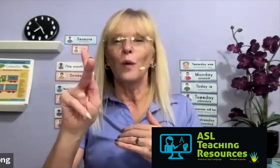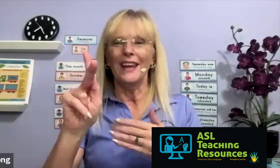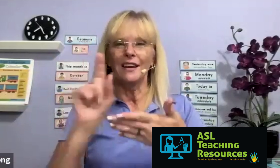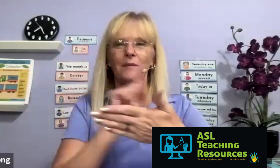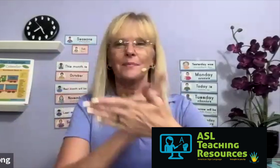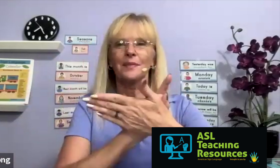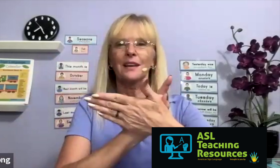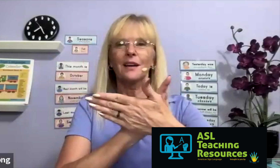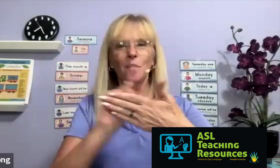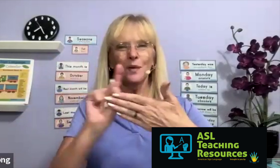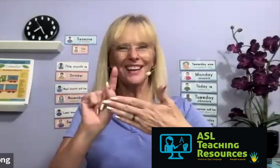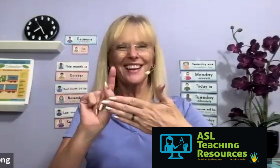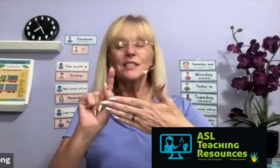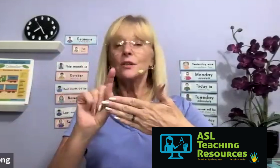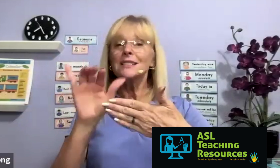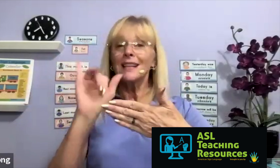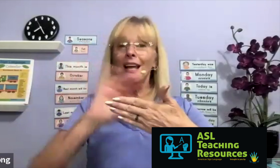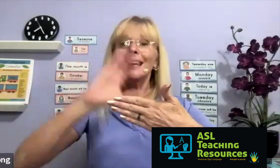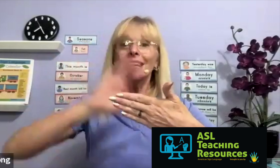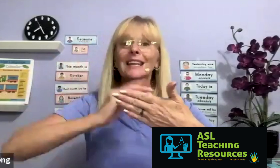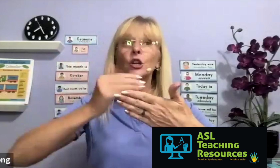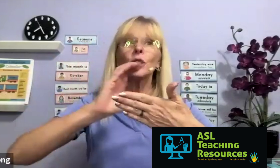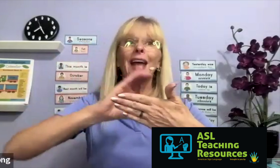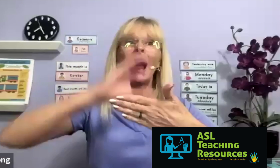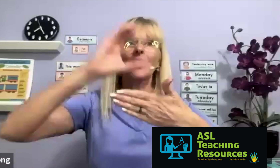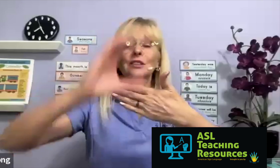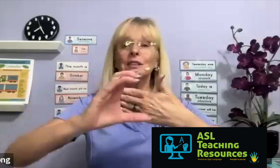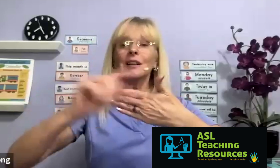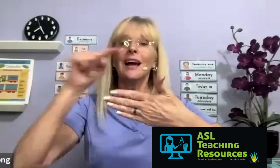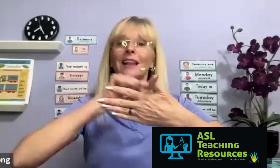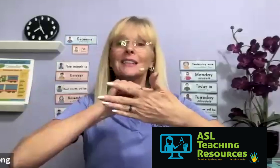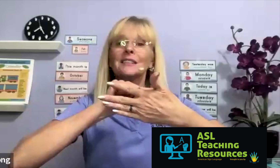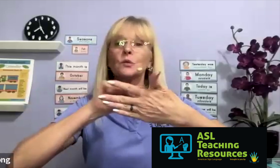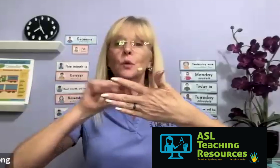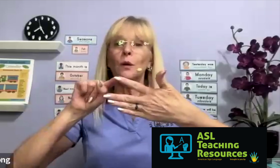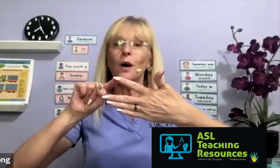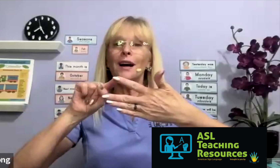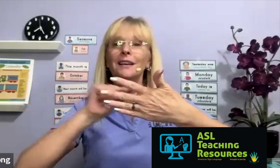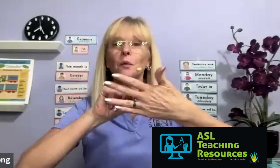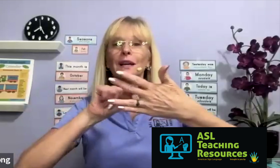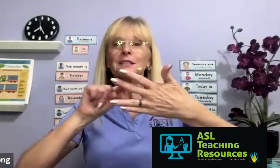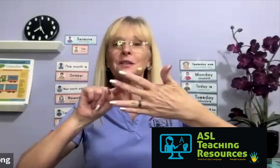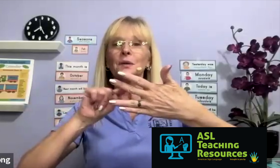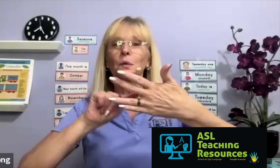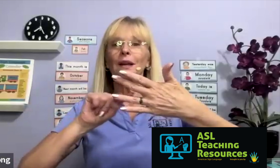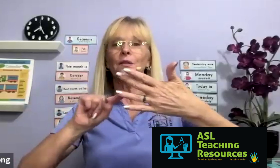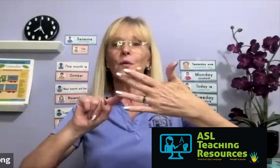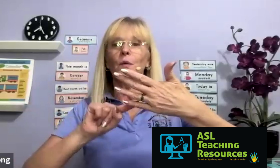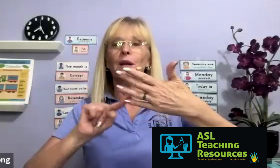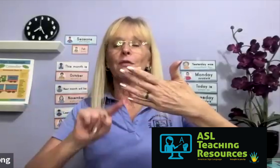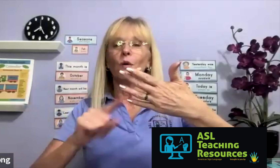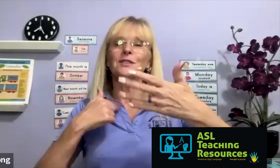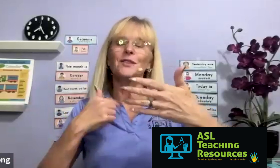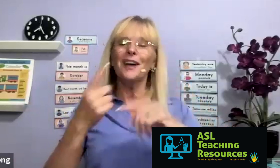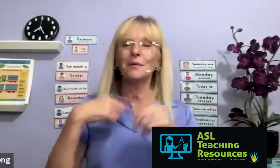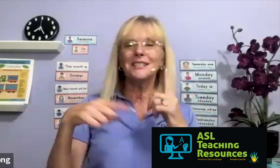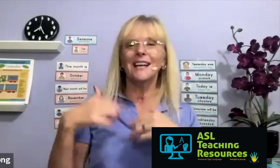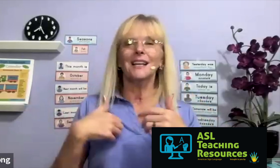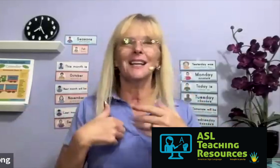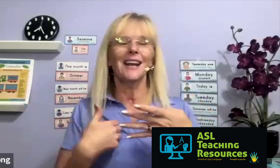week. So it's like, again, your calendar. This is week 1, week 2, week 3, week 4. So if I were signing, I'd